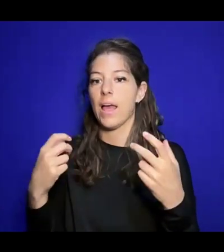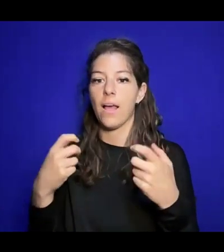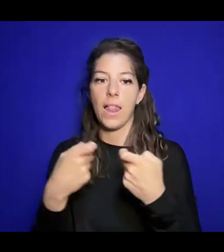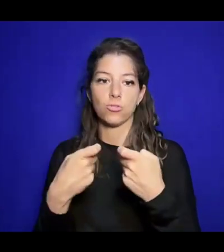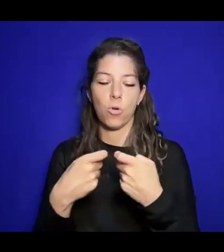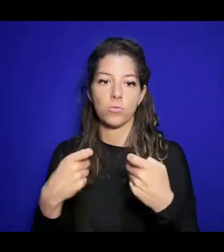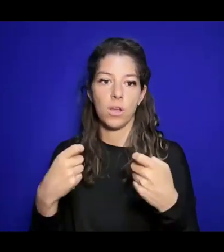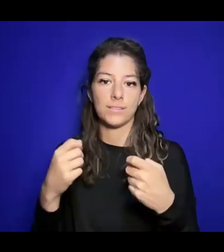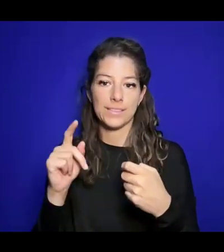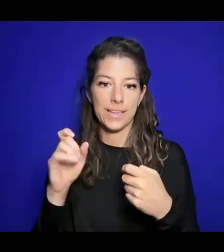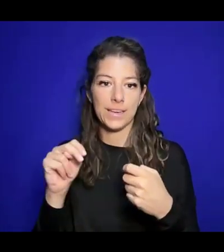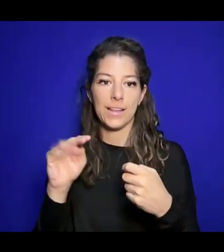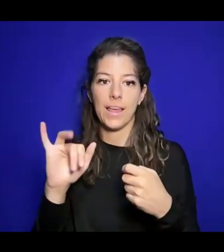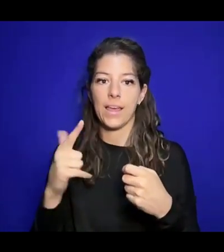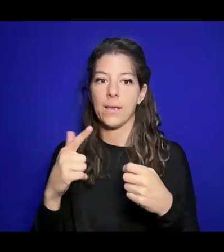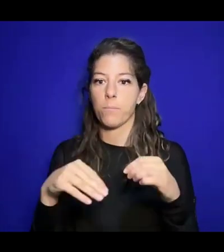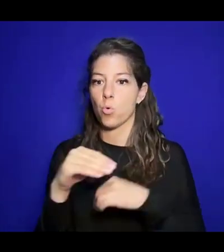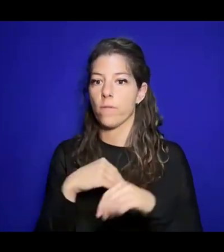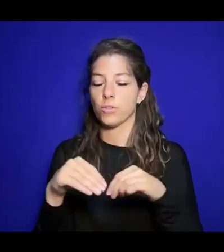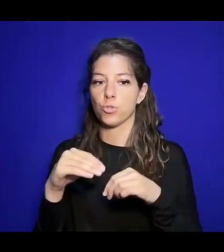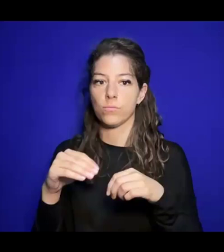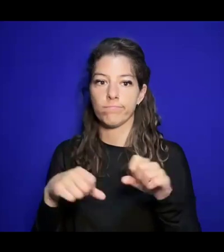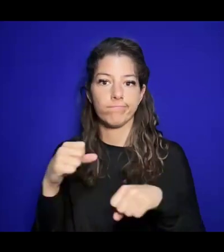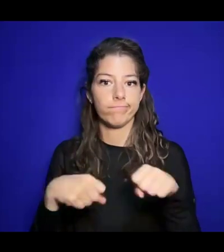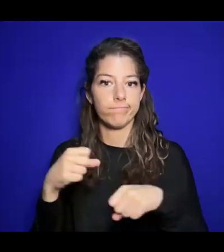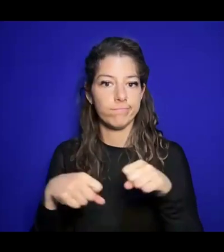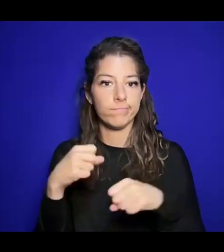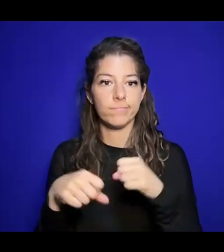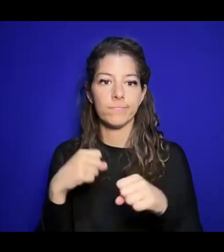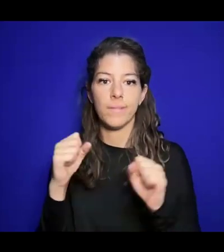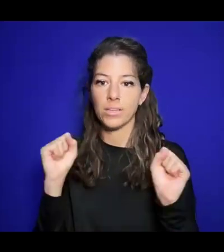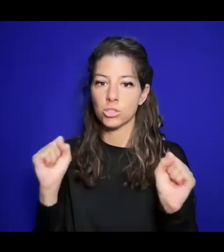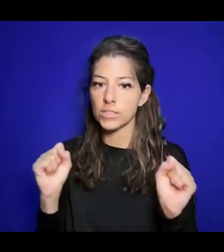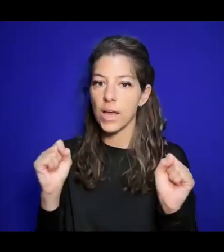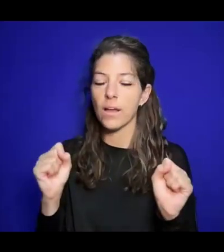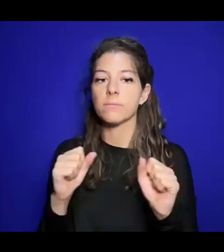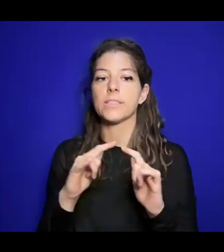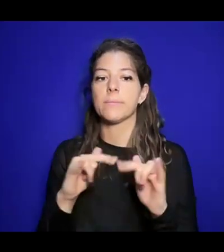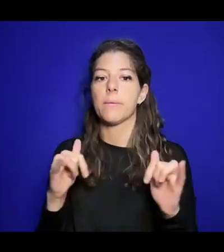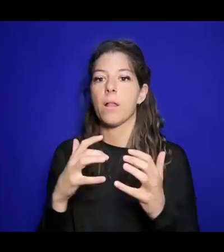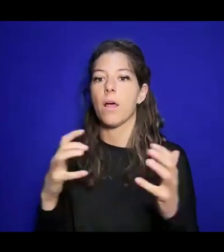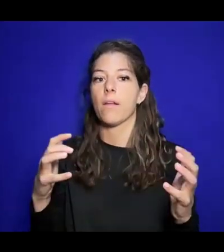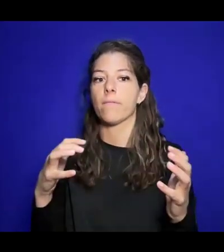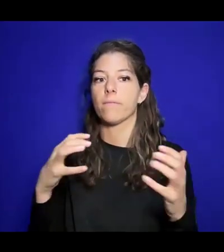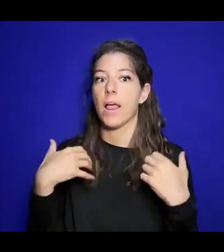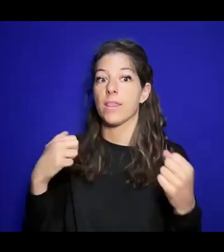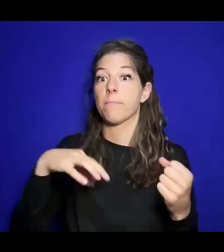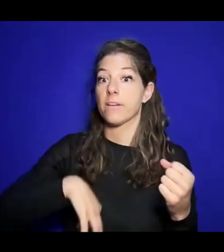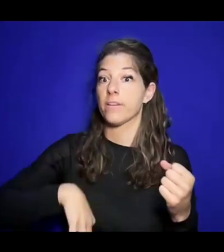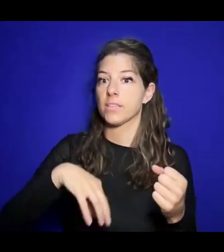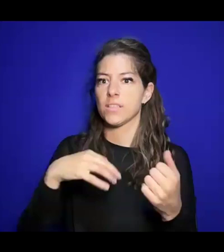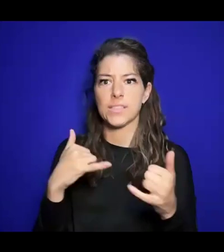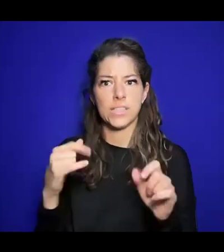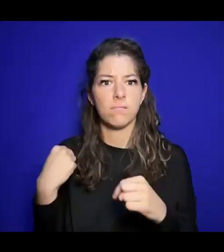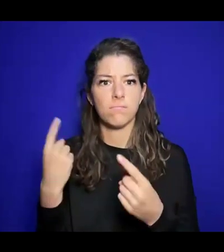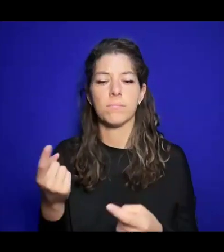made your legs move to ride a bicycle. So it gave you exercise, but it also had a lot of other health benefits, and it still